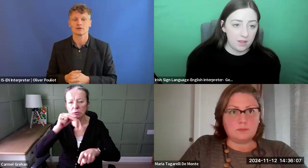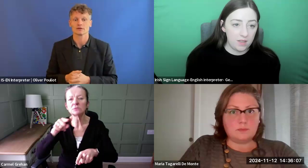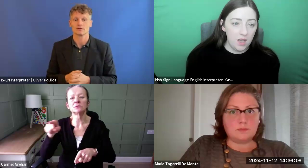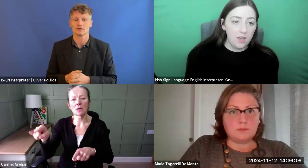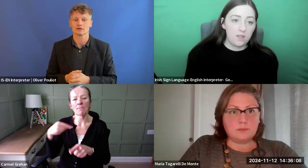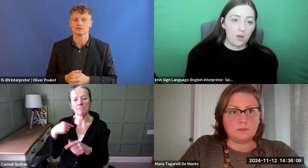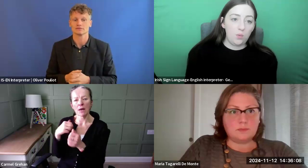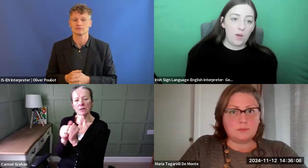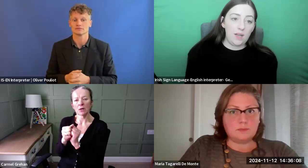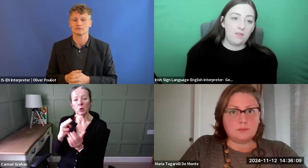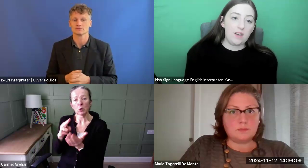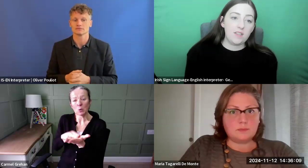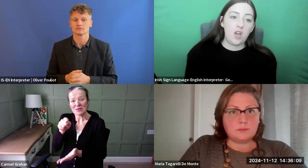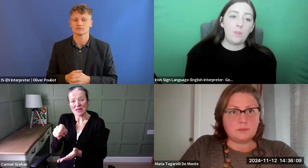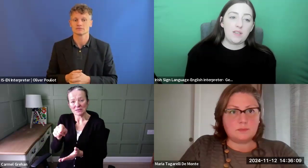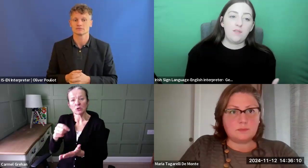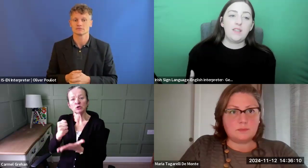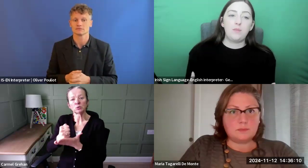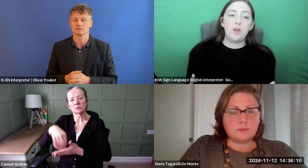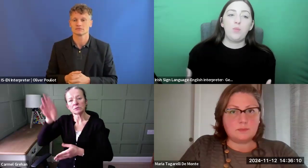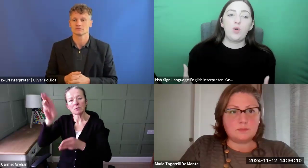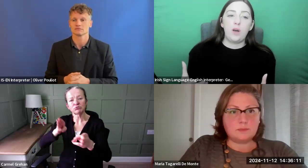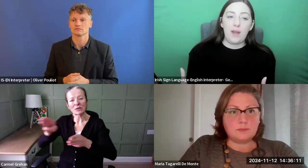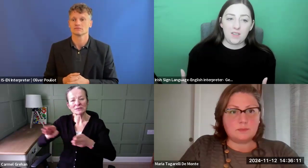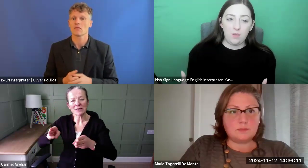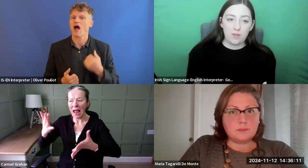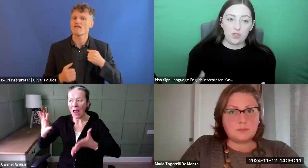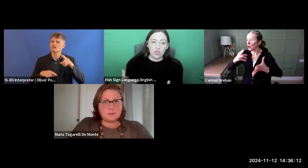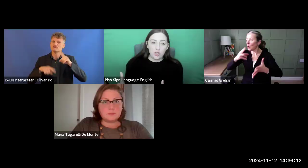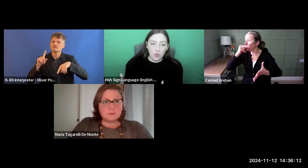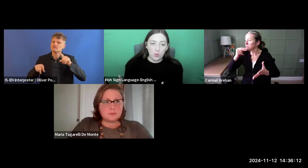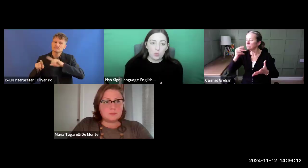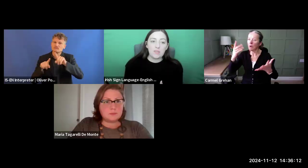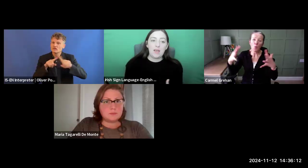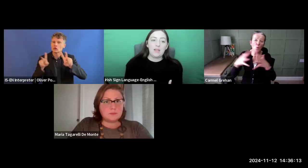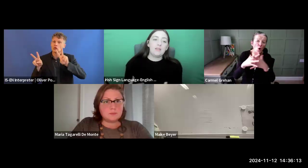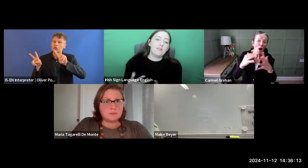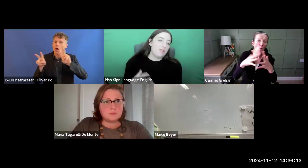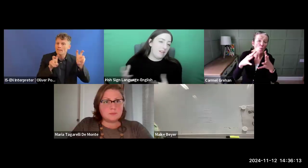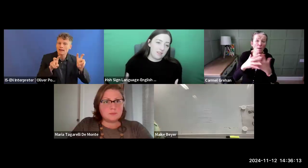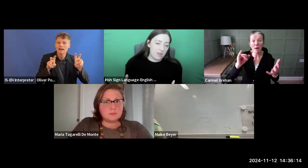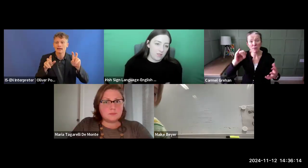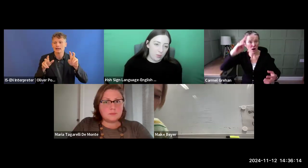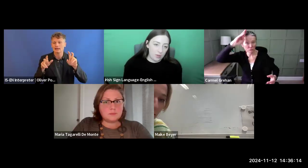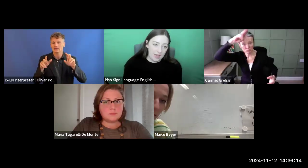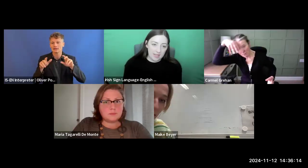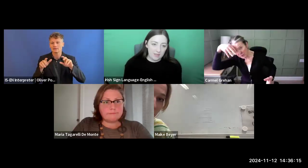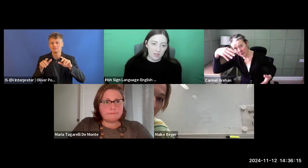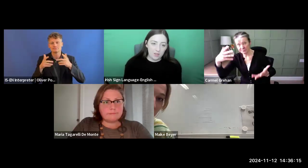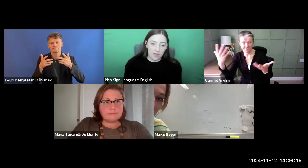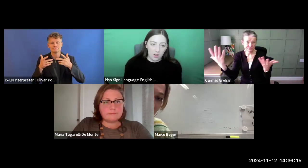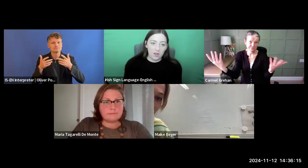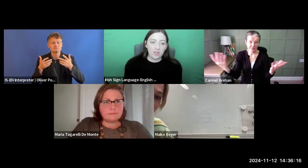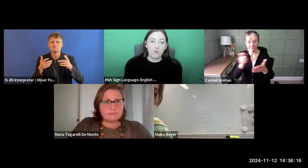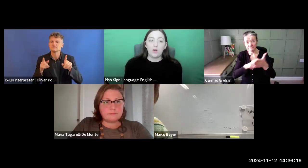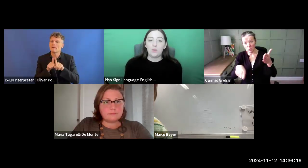receptive skills. So, and the various topics, obviously they would talk about more complex topics such as news and various kind of topical things if